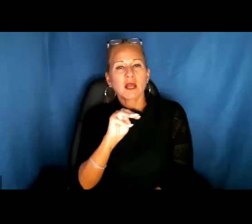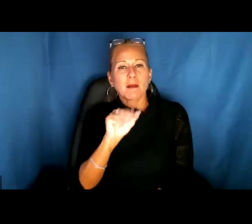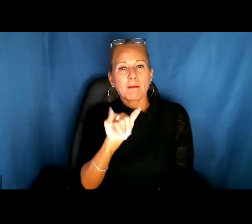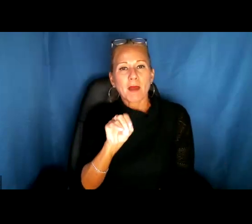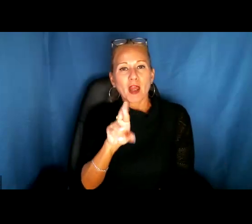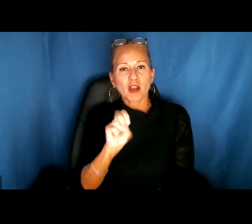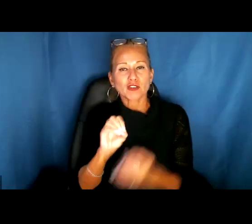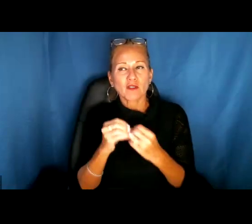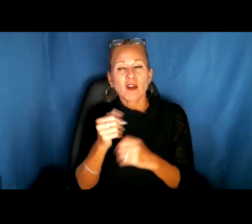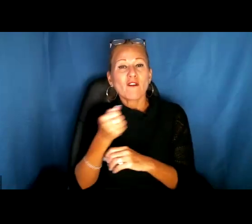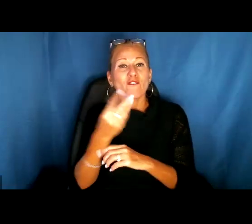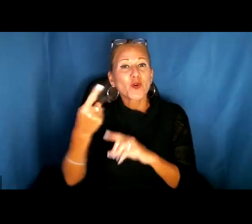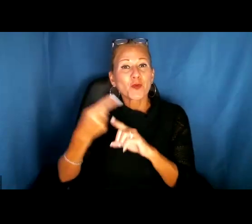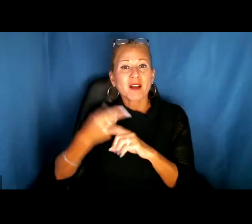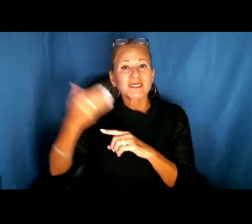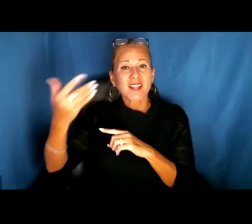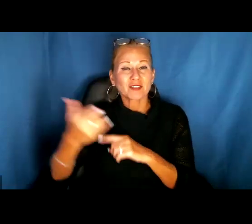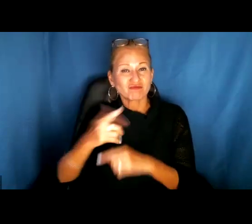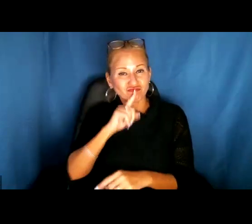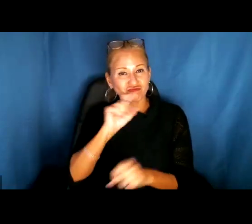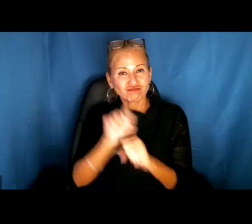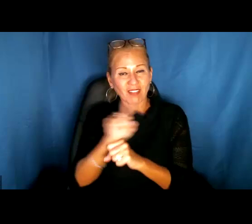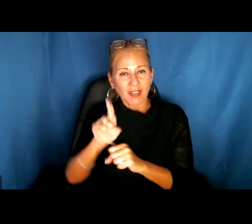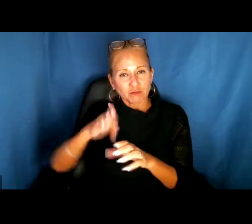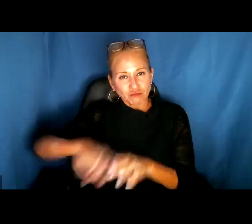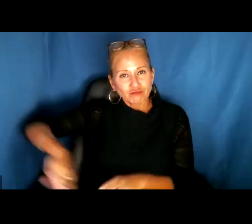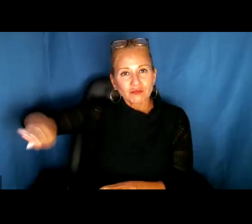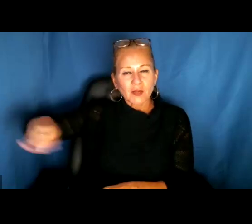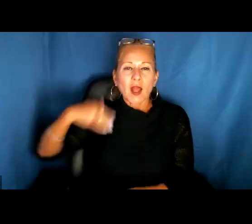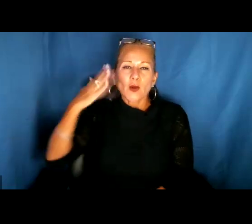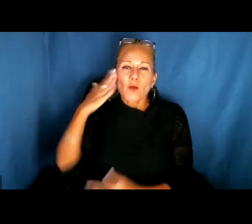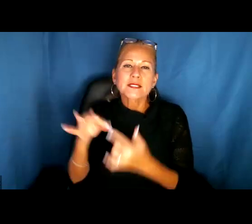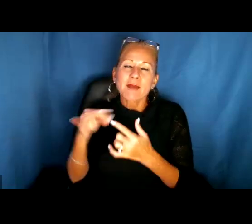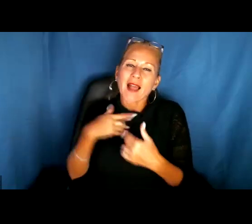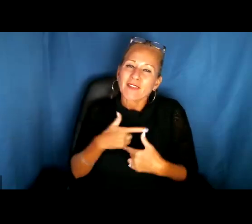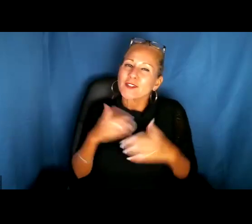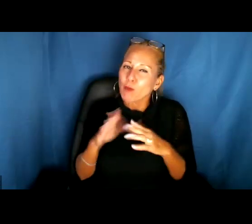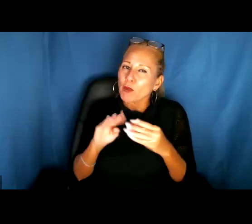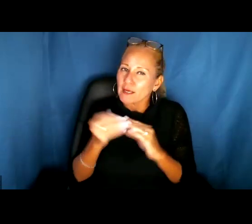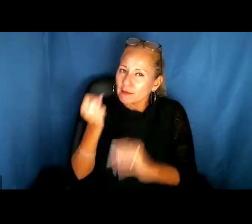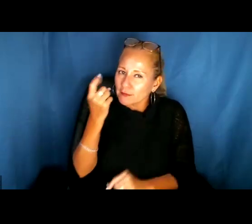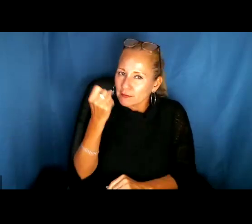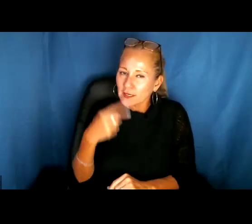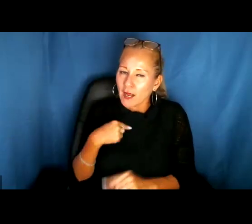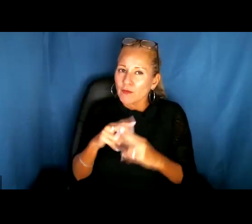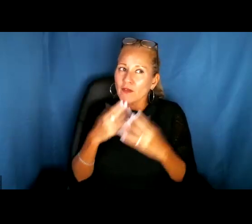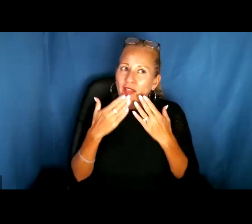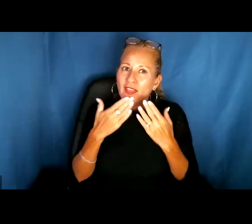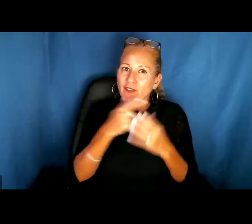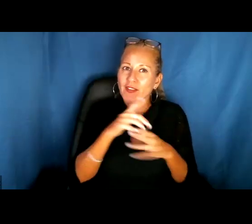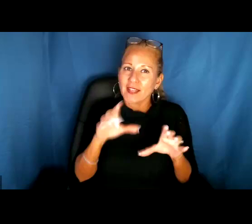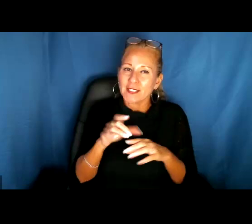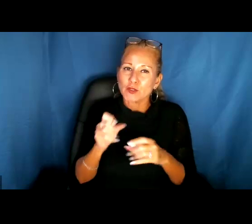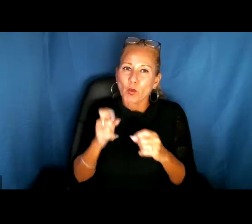within a couple months, they had put a curb cut in there. Now, again, that's an exception. I live in a small town. I was very thankful that they got that